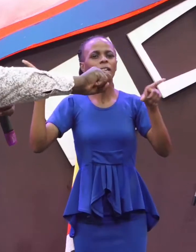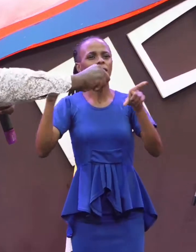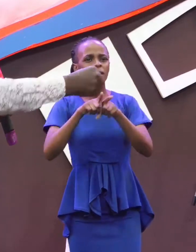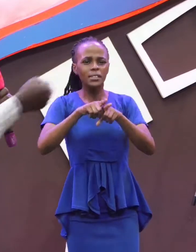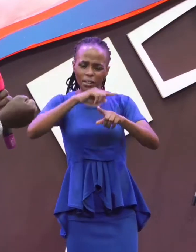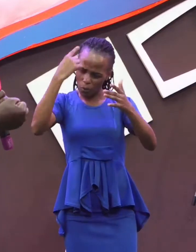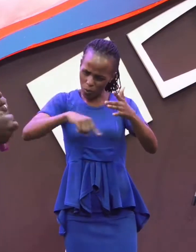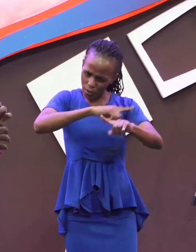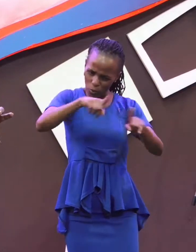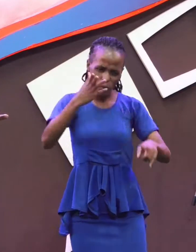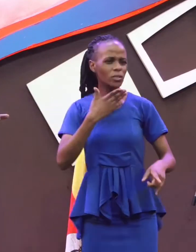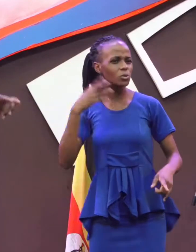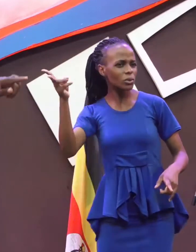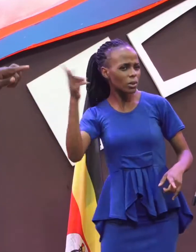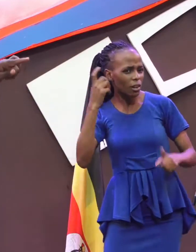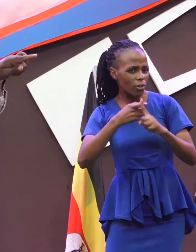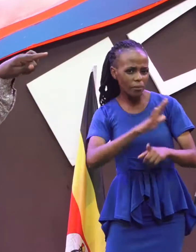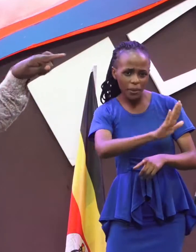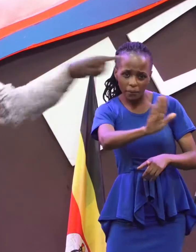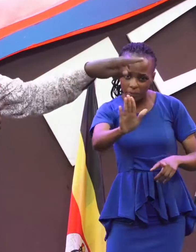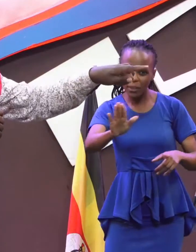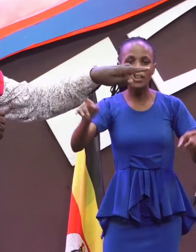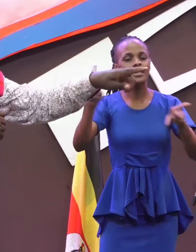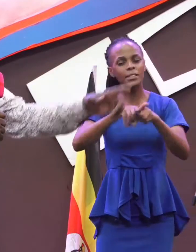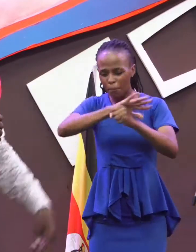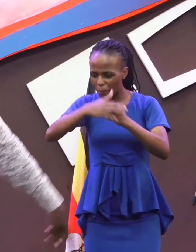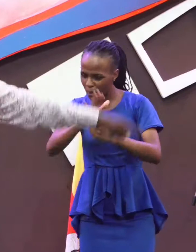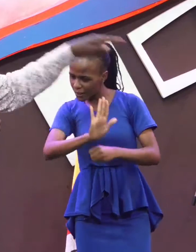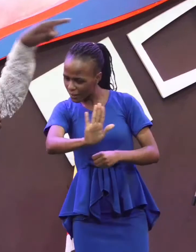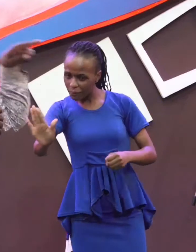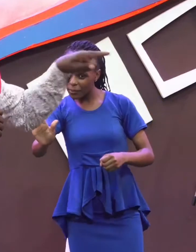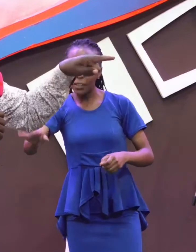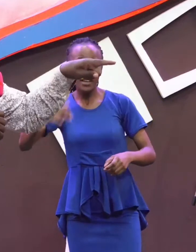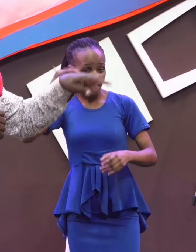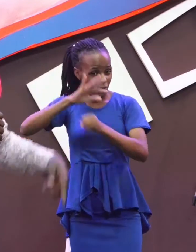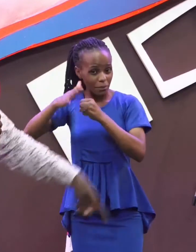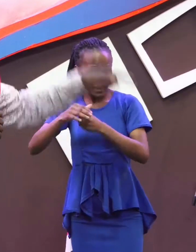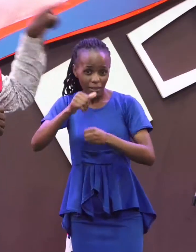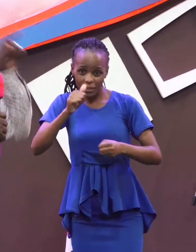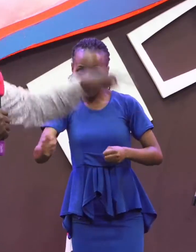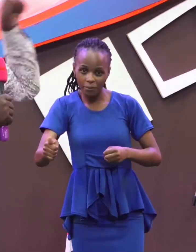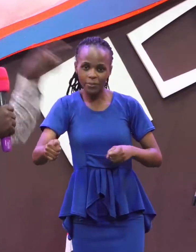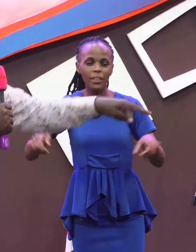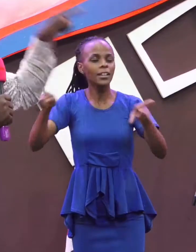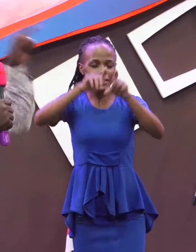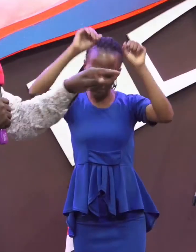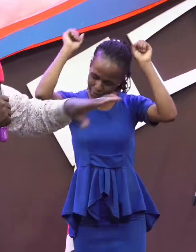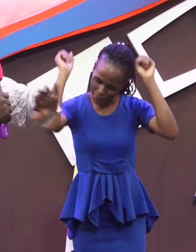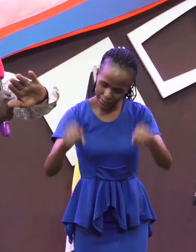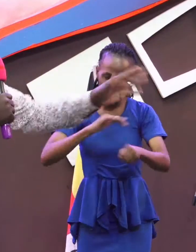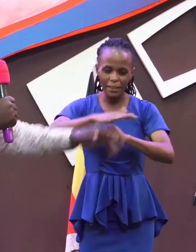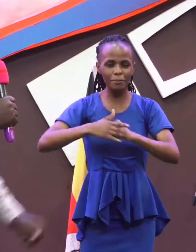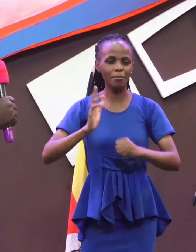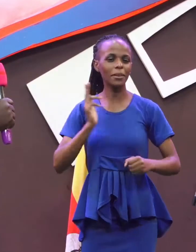them. Because what you want to hear from them is what made them. If it made